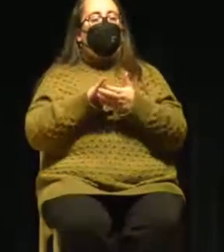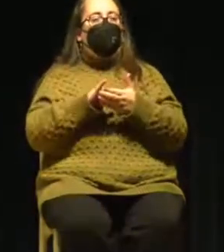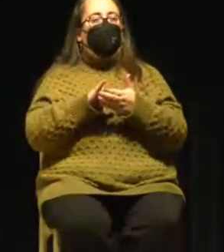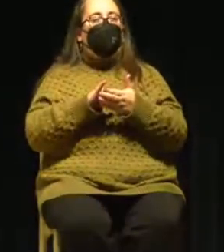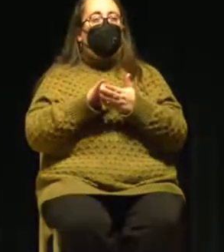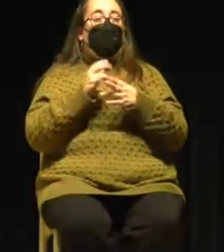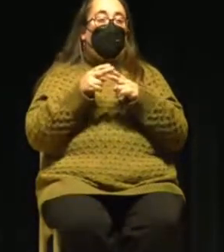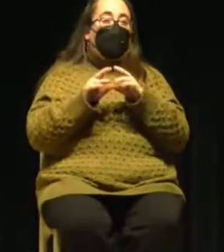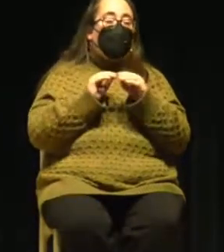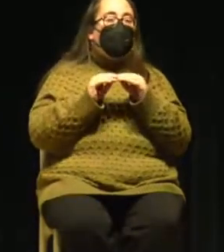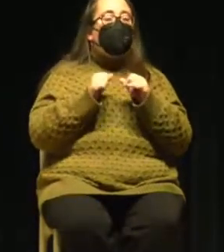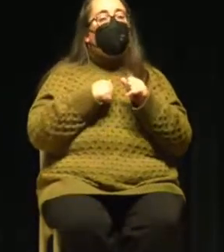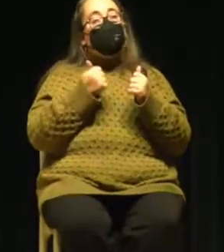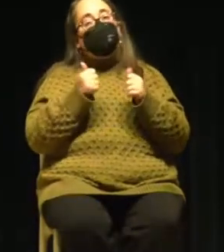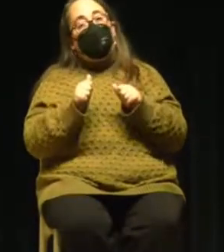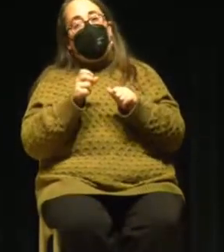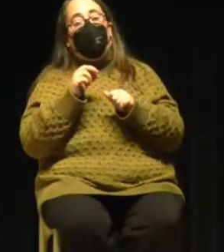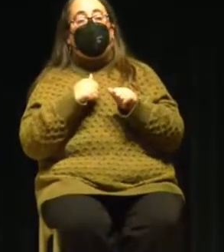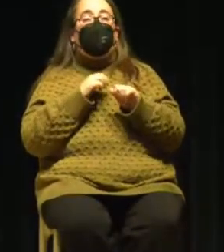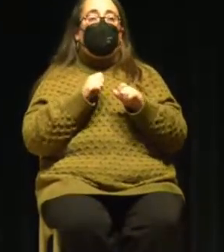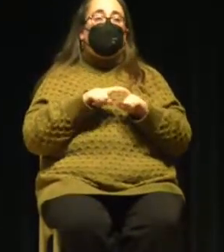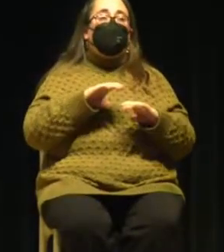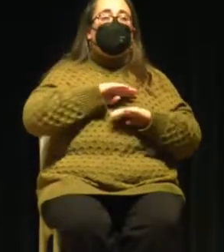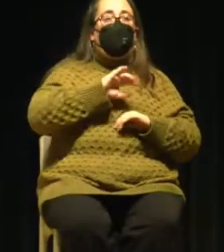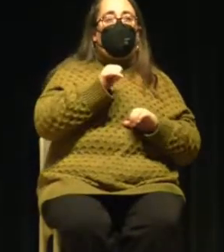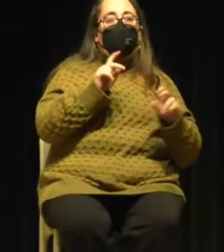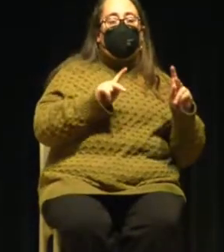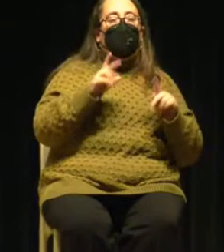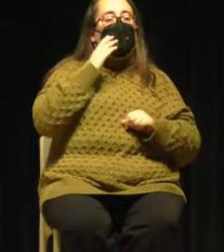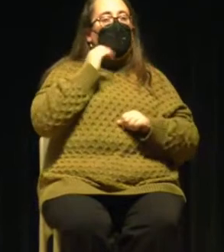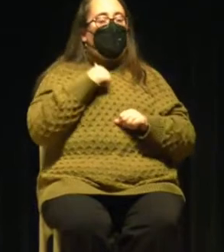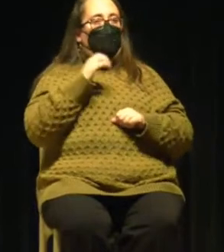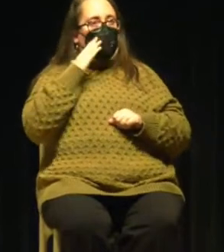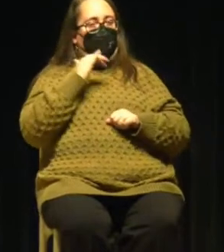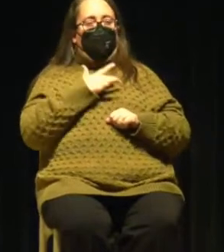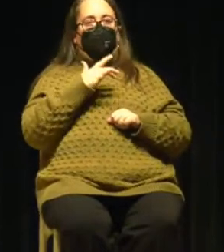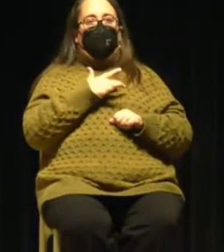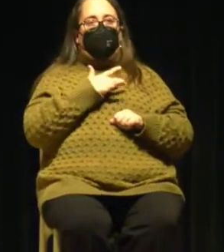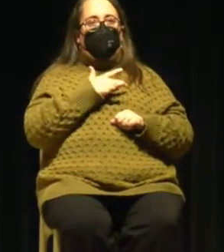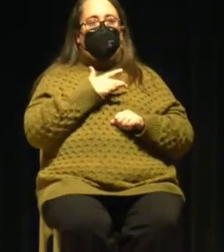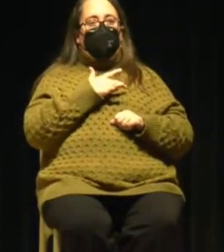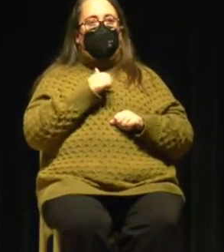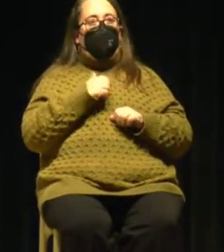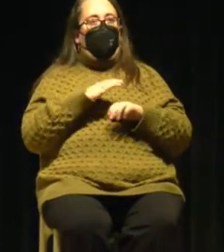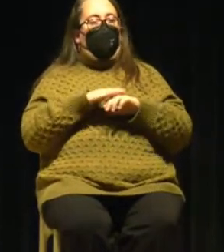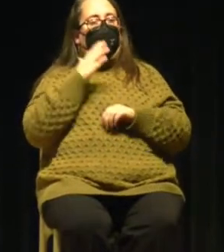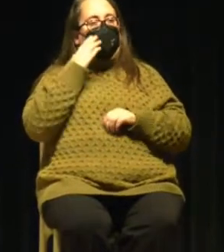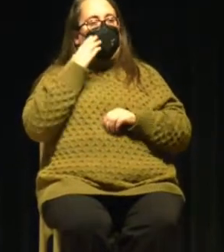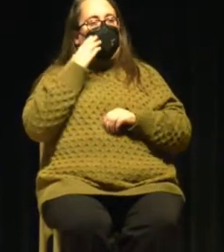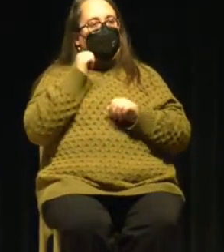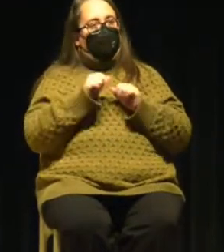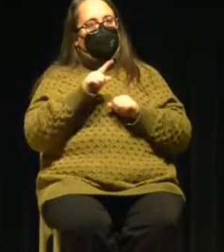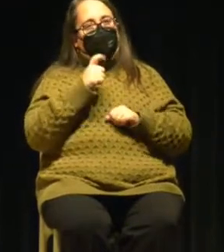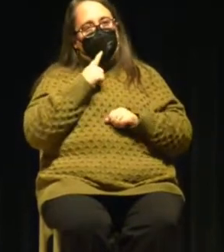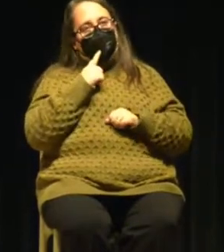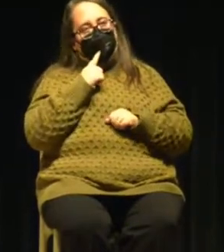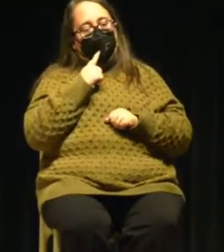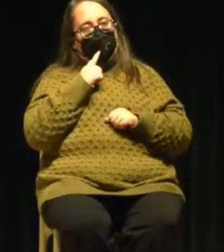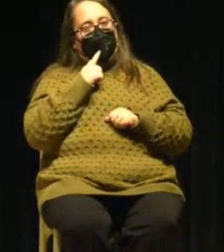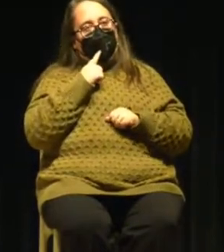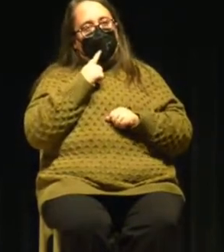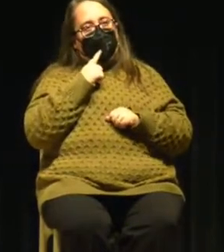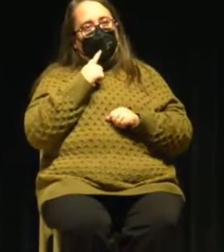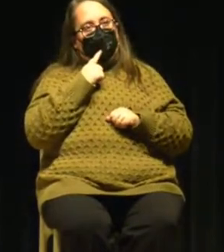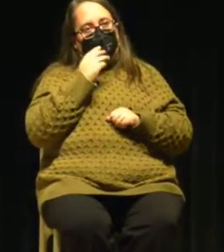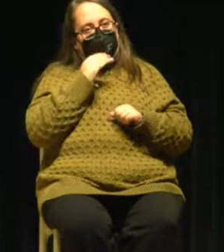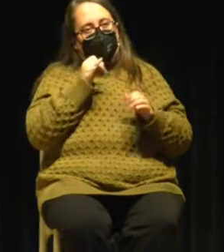quick fix, or I'll try this, or I'm doing this to appease other people. Because I also know the feeling of like, okay, I'm on this because everyone says I should be on this, but I really don't want to be on this.